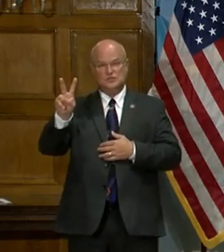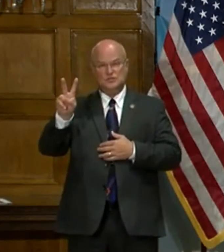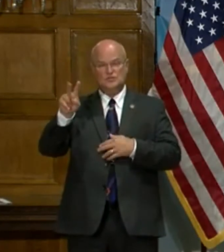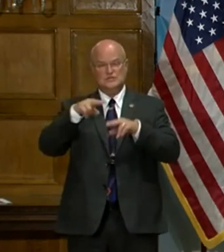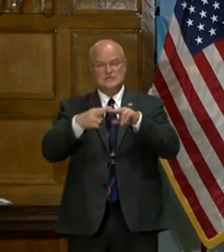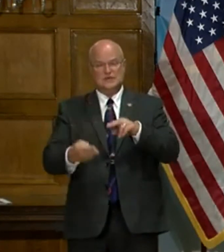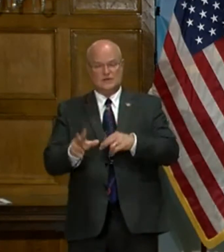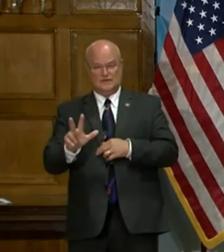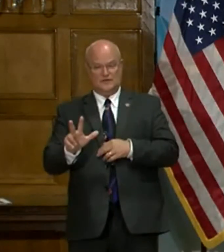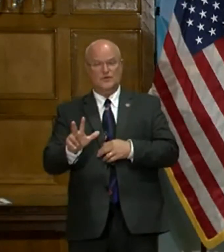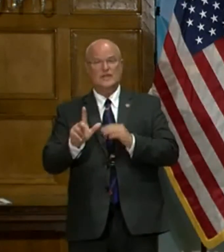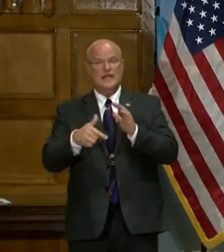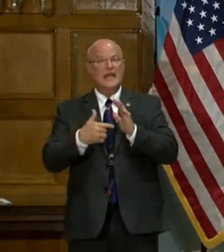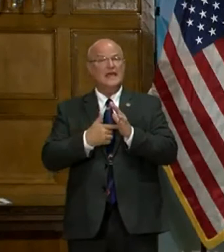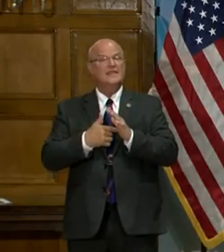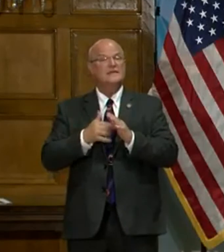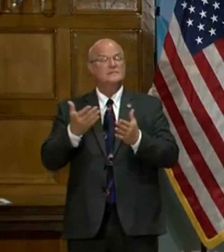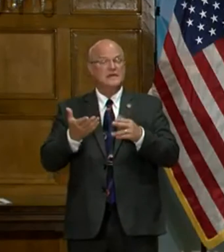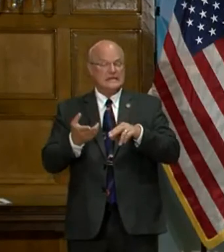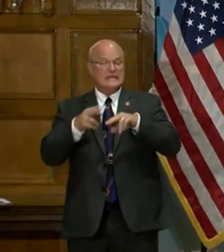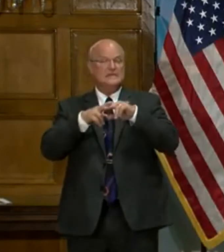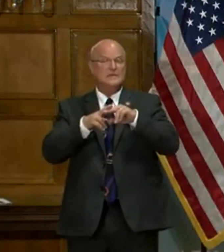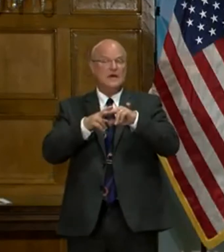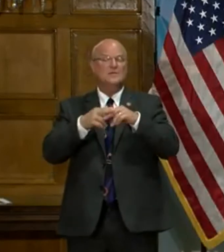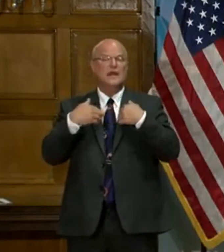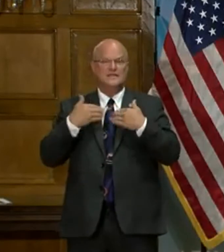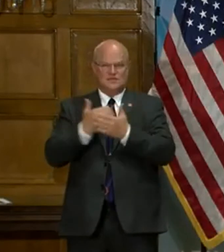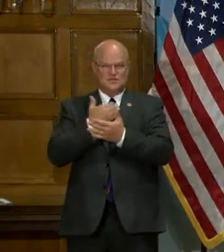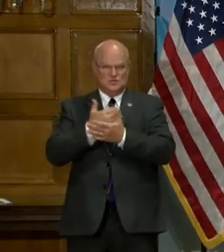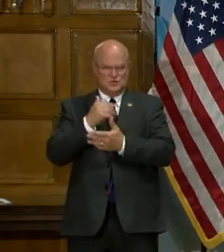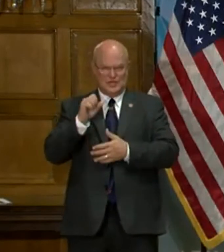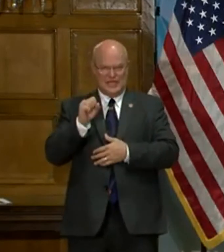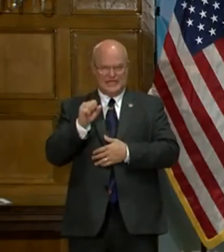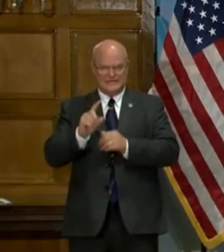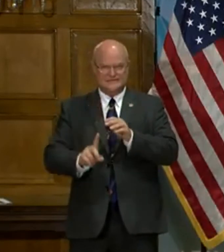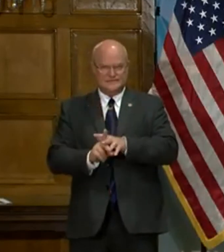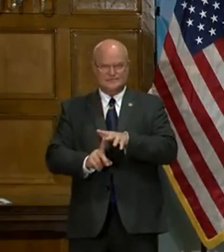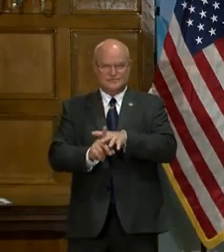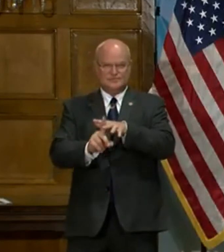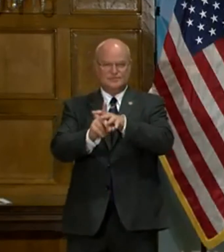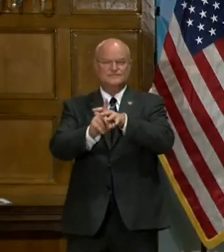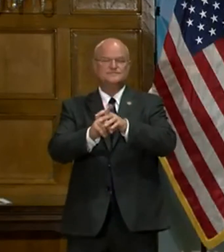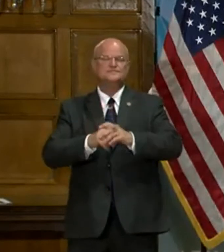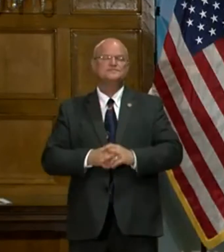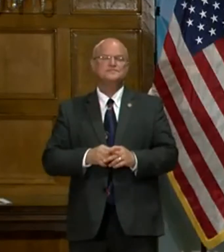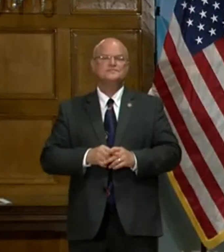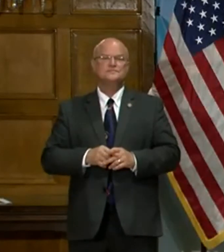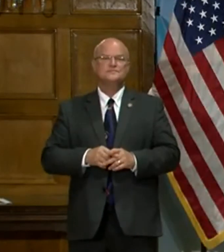of 3. Again, this is likely to come up as we're having new cases.